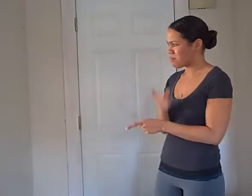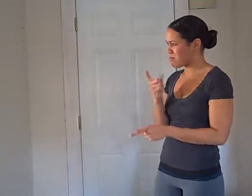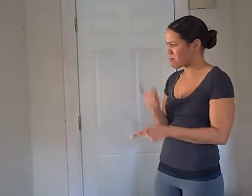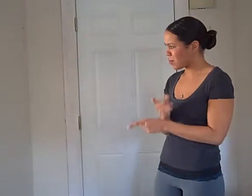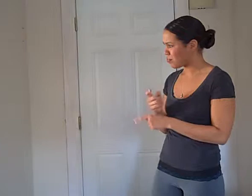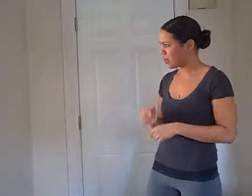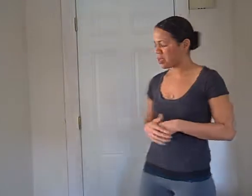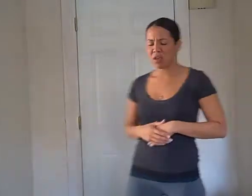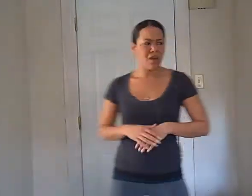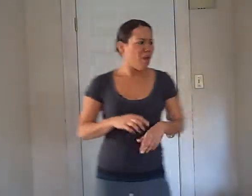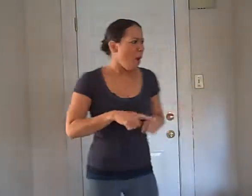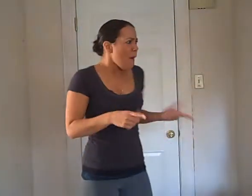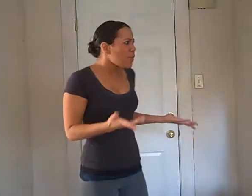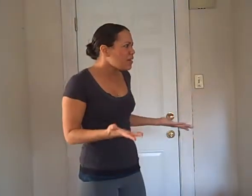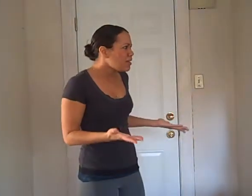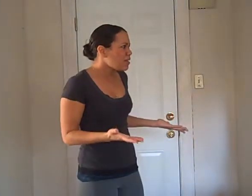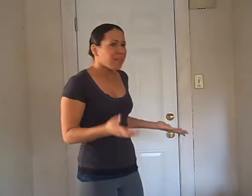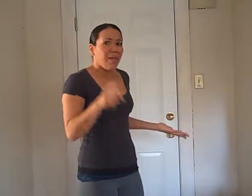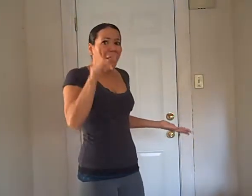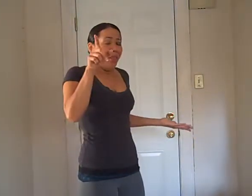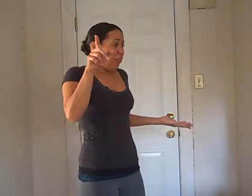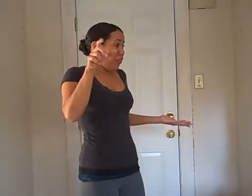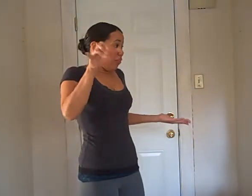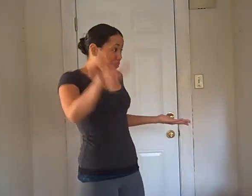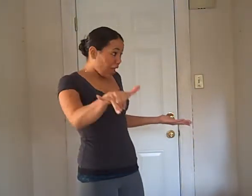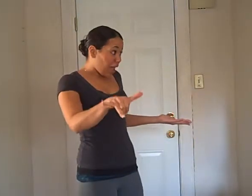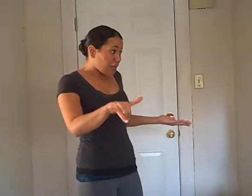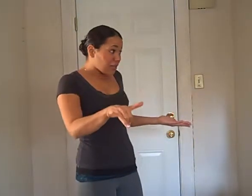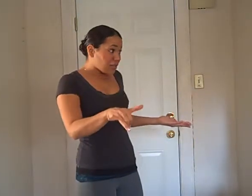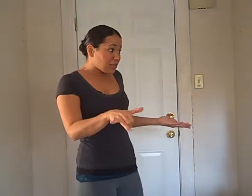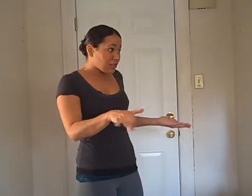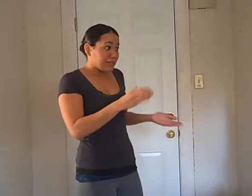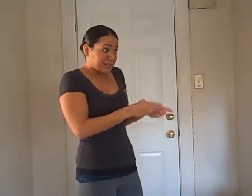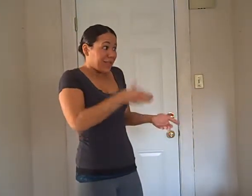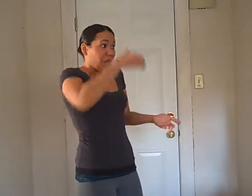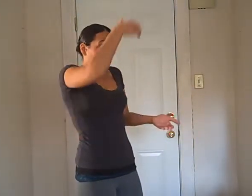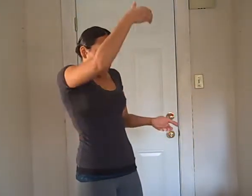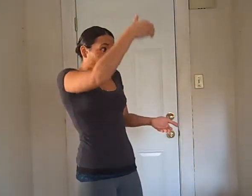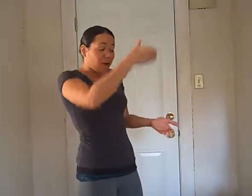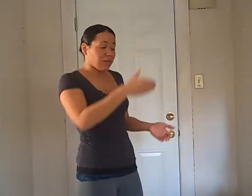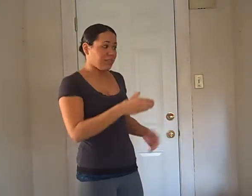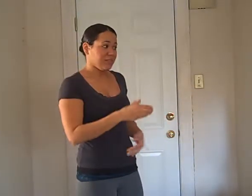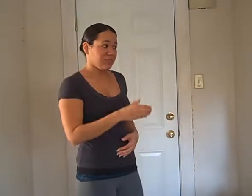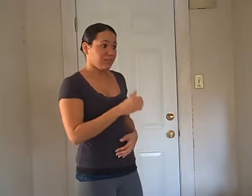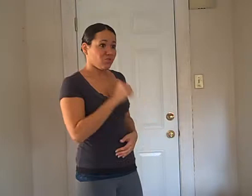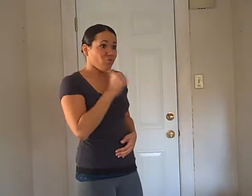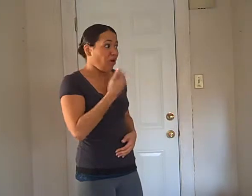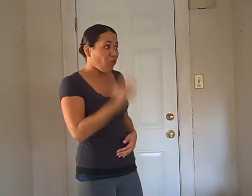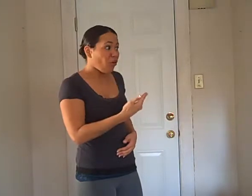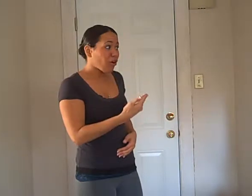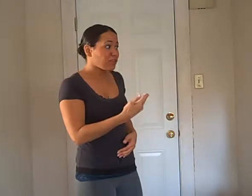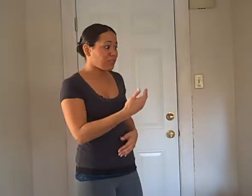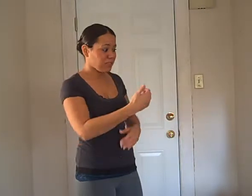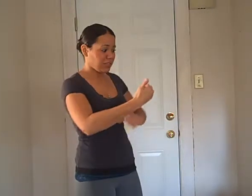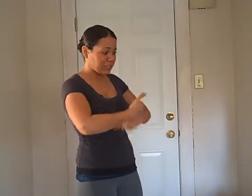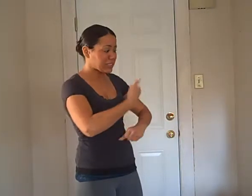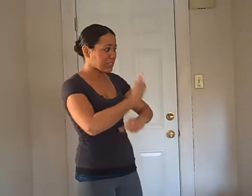moment. But Harry, it's an erumpent horn. It's a Class B tradable material, and it's an